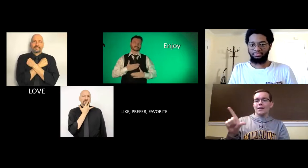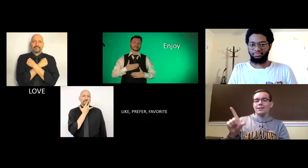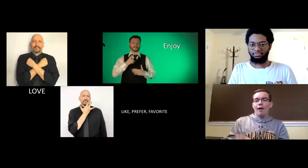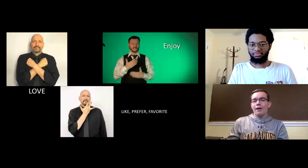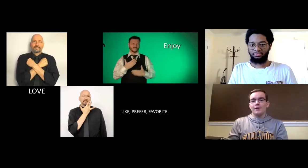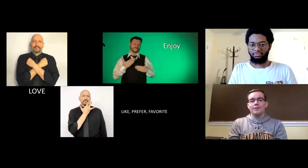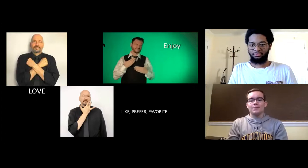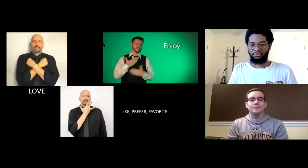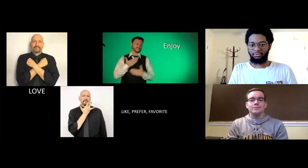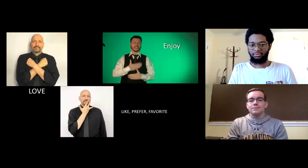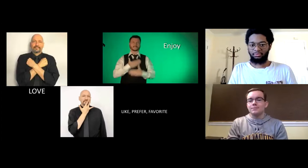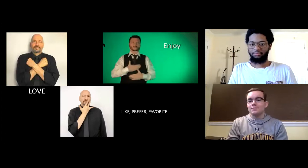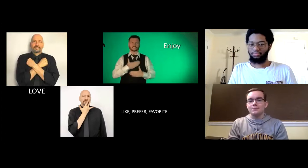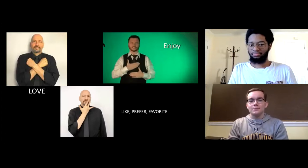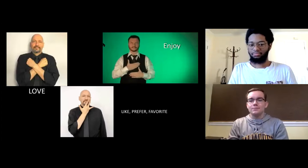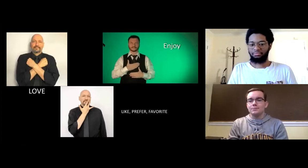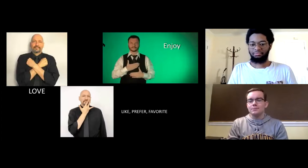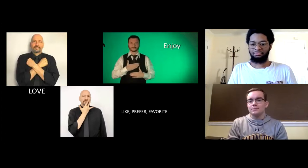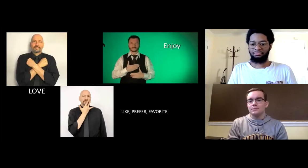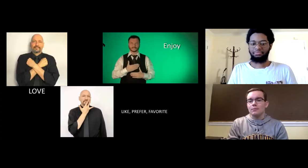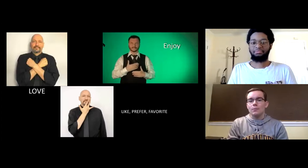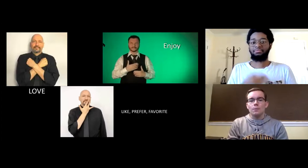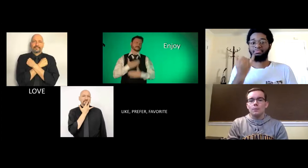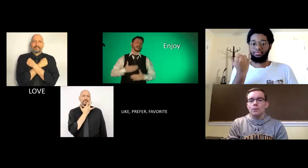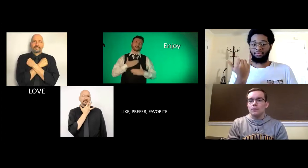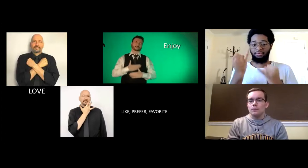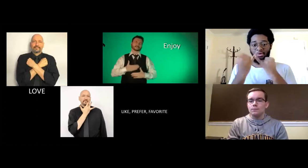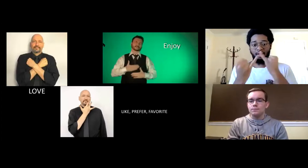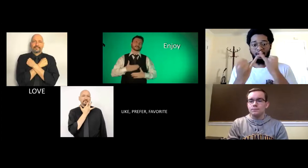I enjoy practicing ASL.